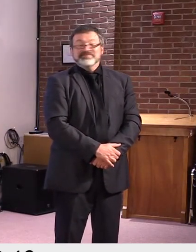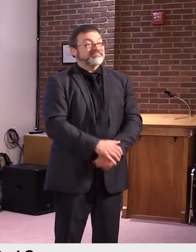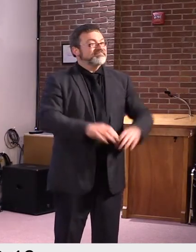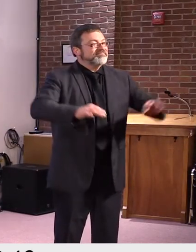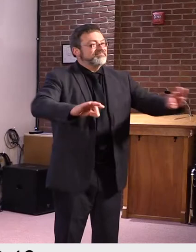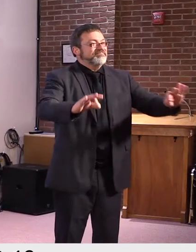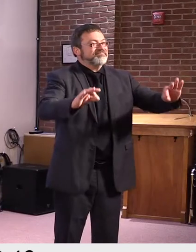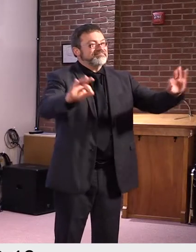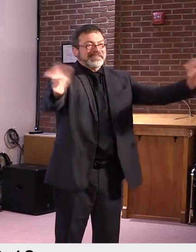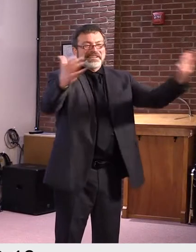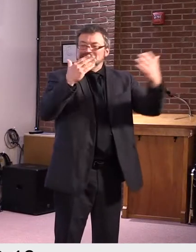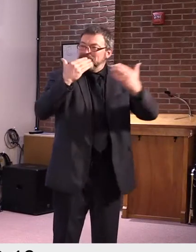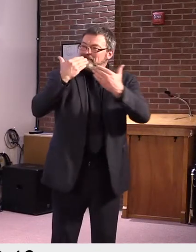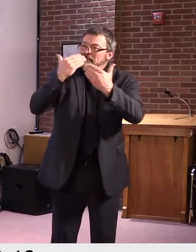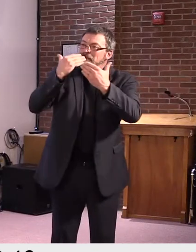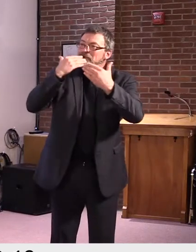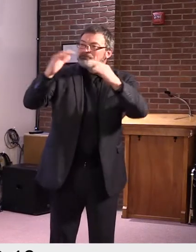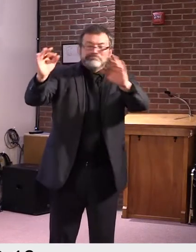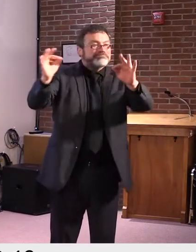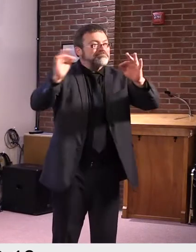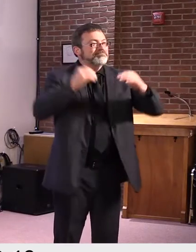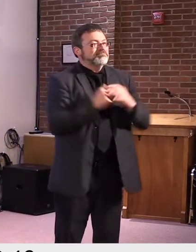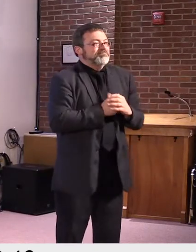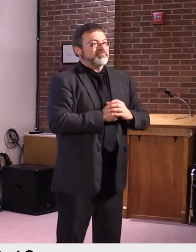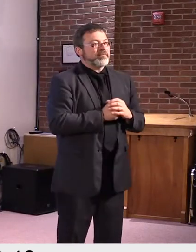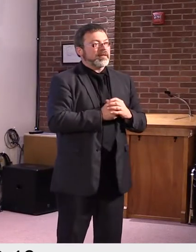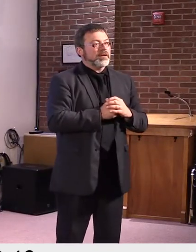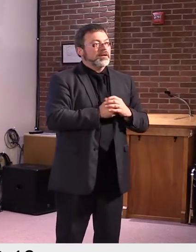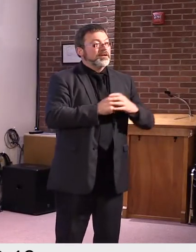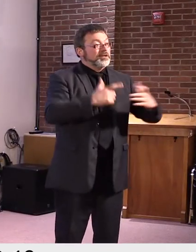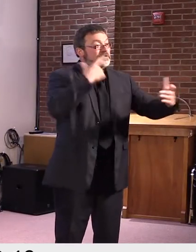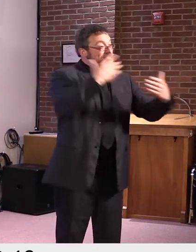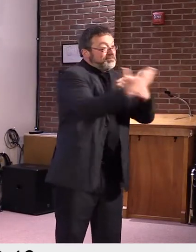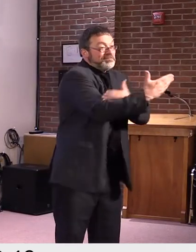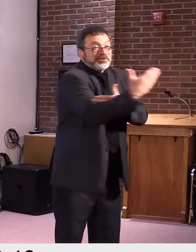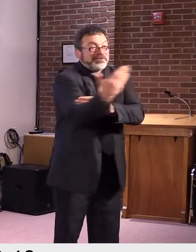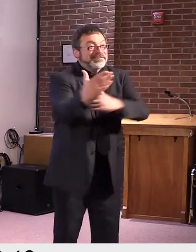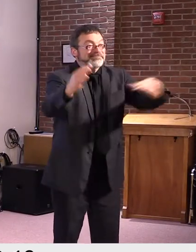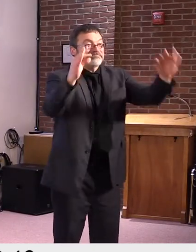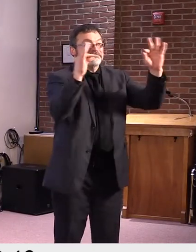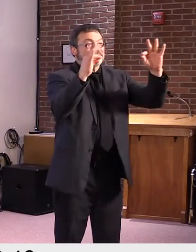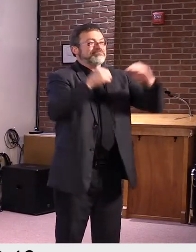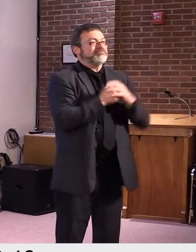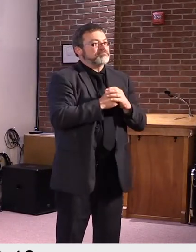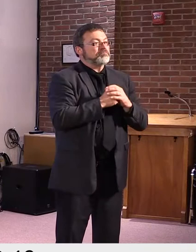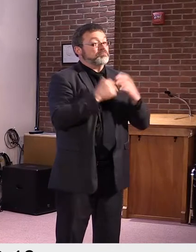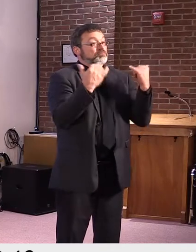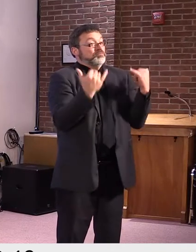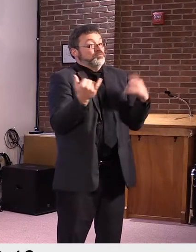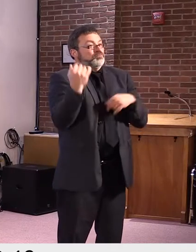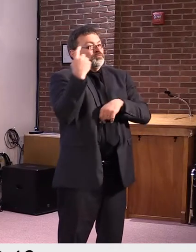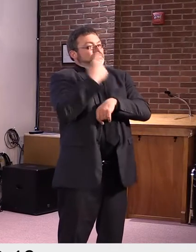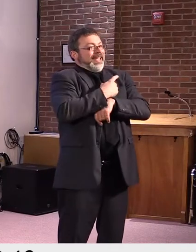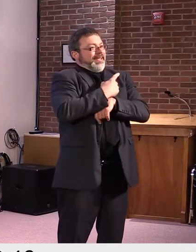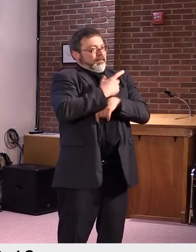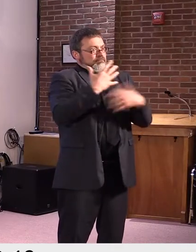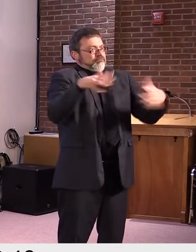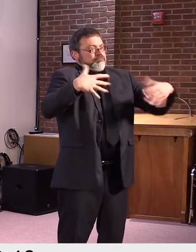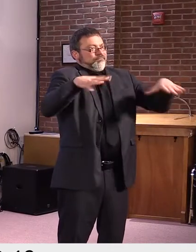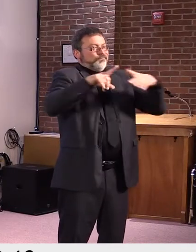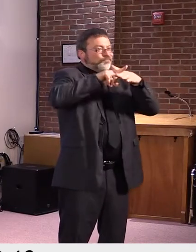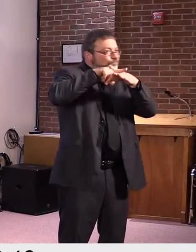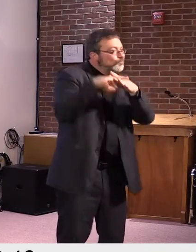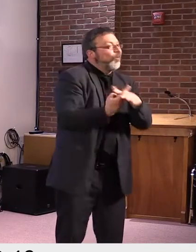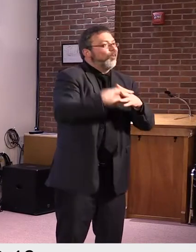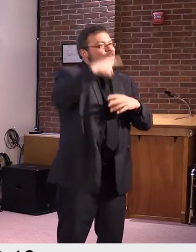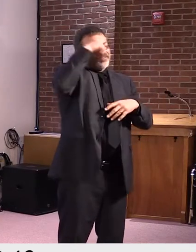Thank you, Jason. Good morning, everyone. As we all head into the summer months and the 4th of July holiday,